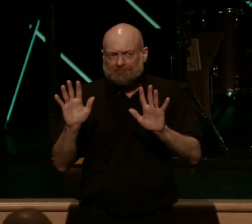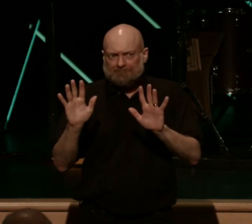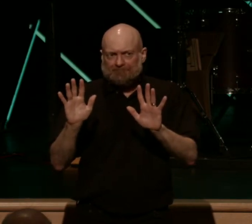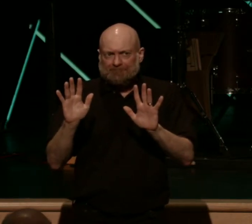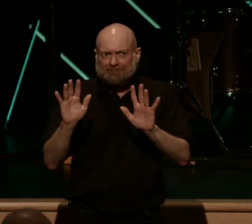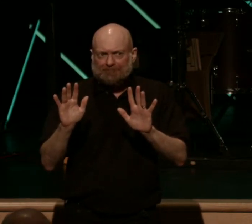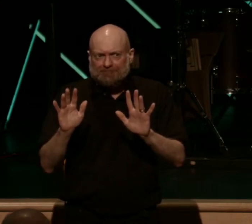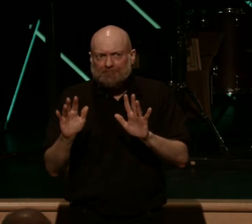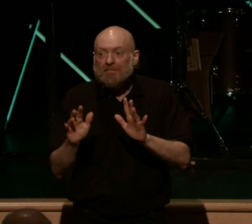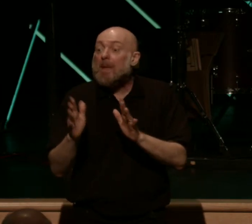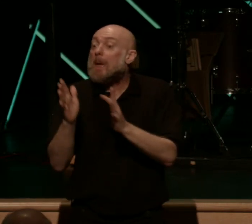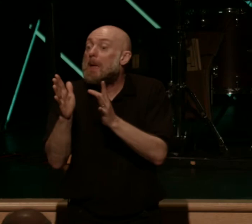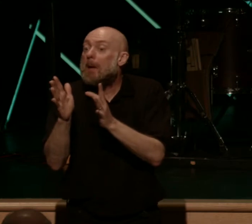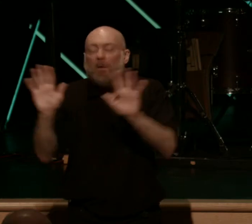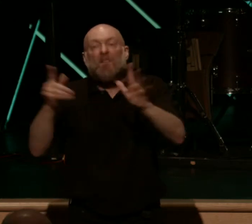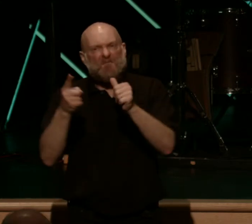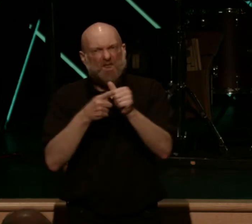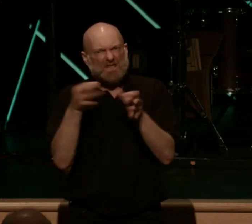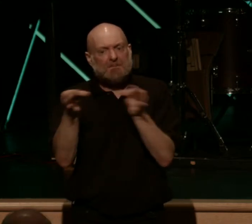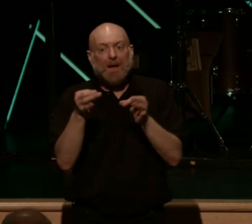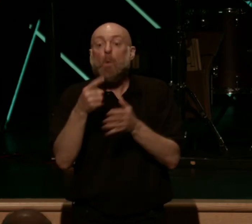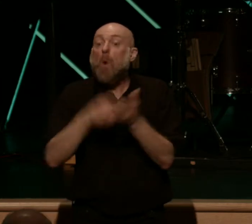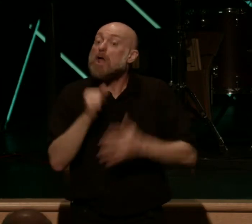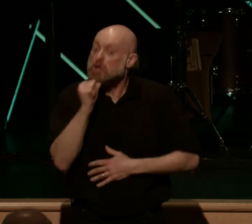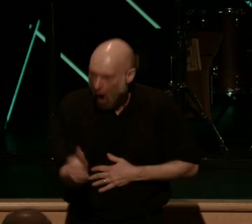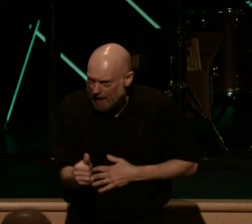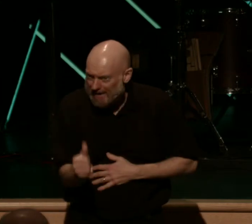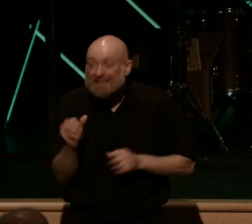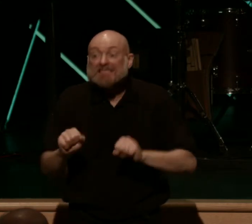with what biblical submission is not. Okay, here's what